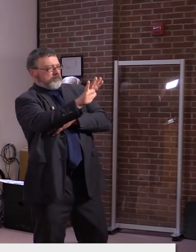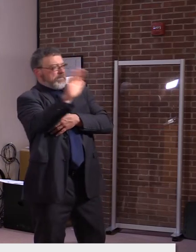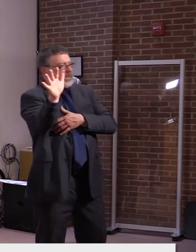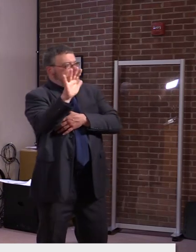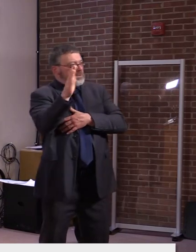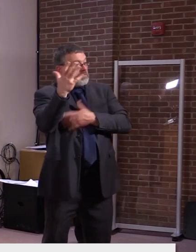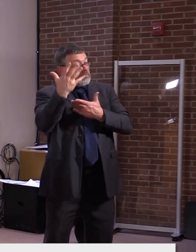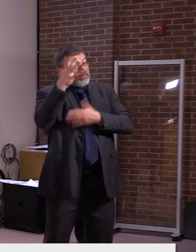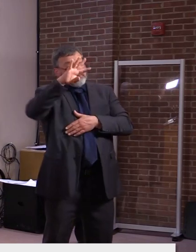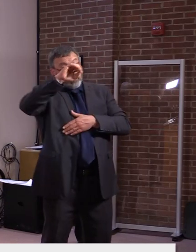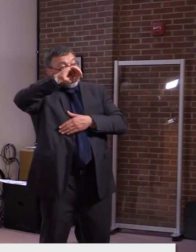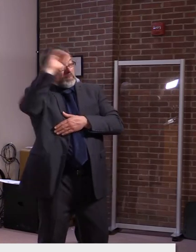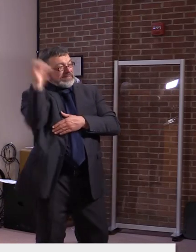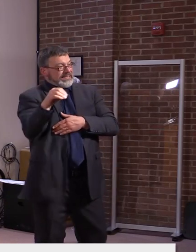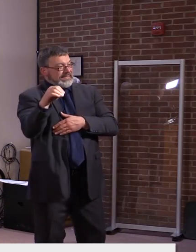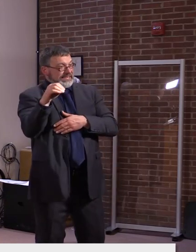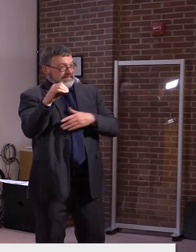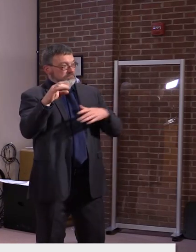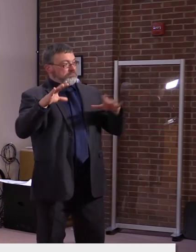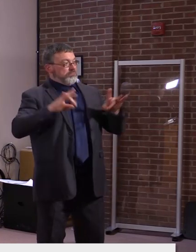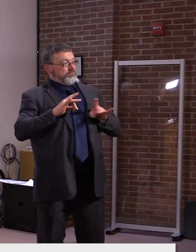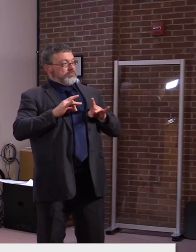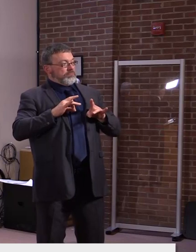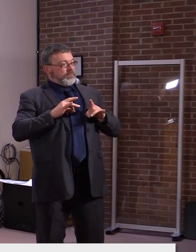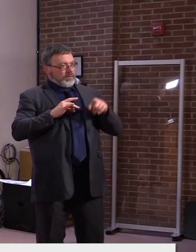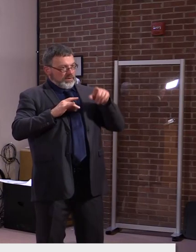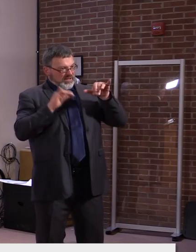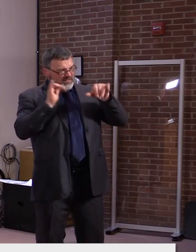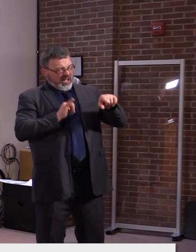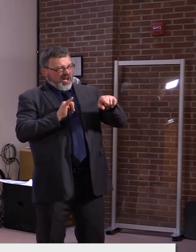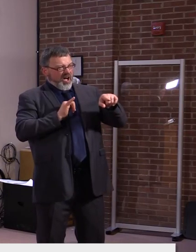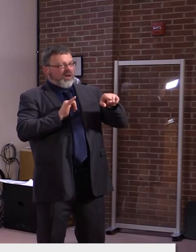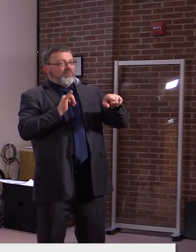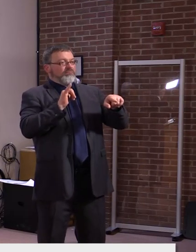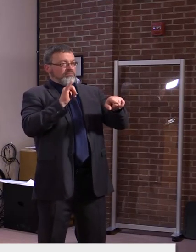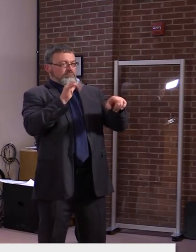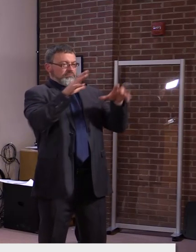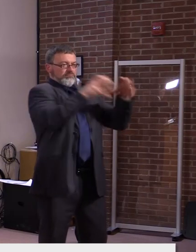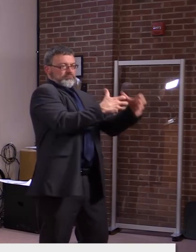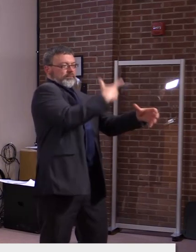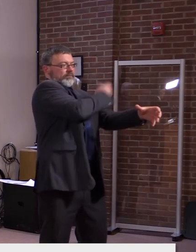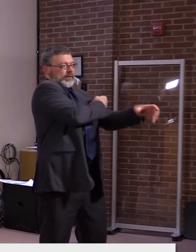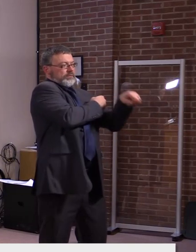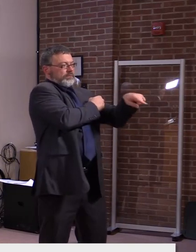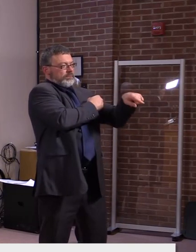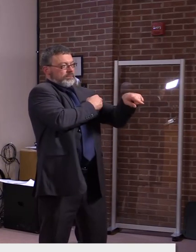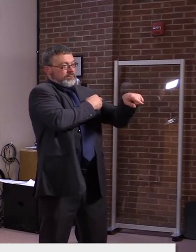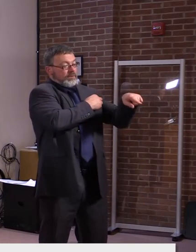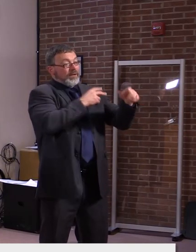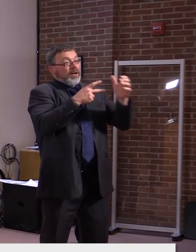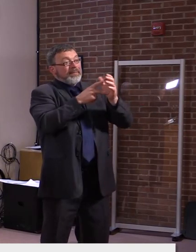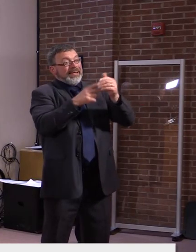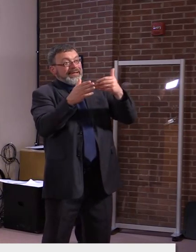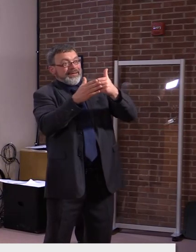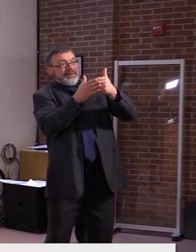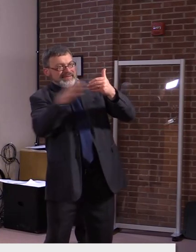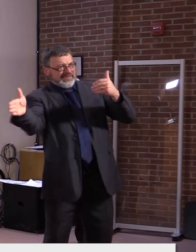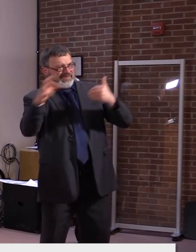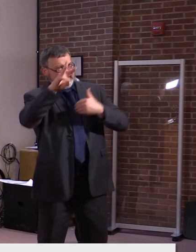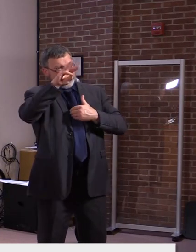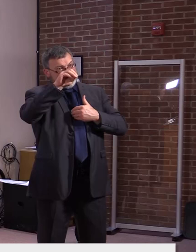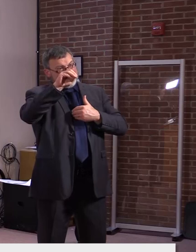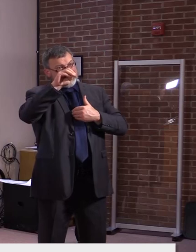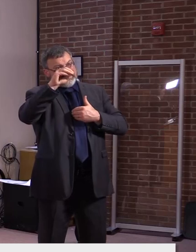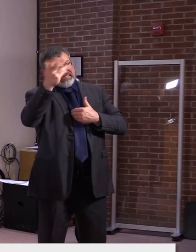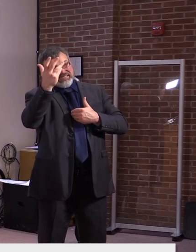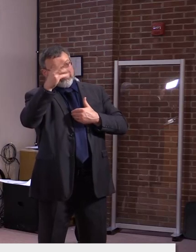cases among those fully vaccinated, meaning the rest are among the unvaccinated. We usually show it in terms of the case rate